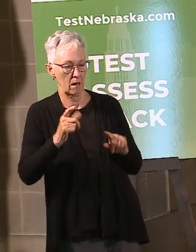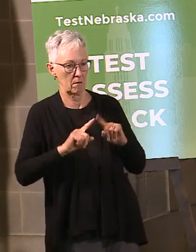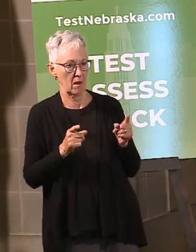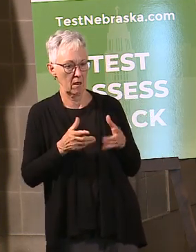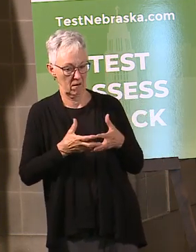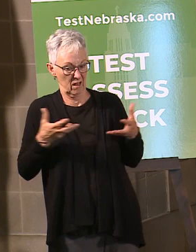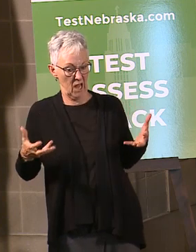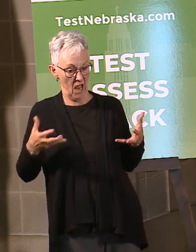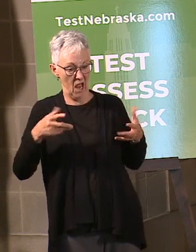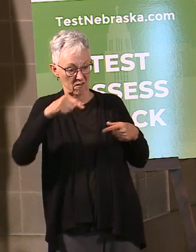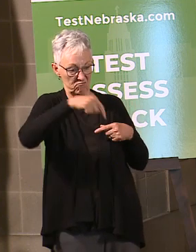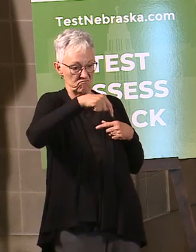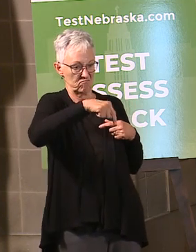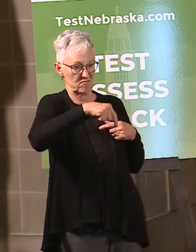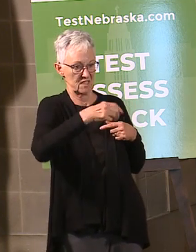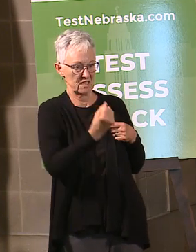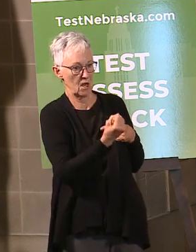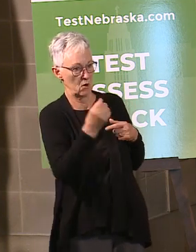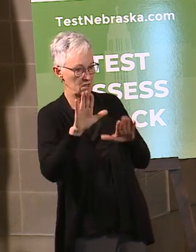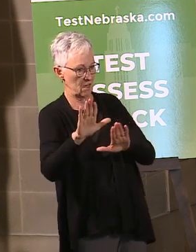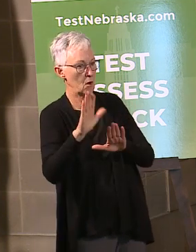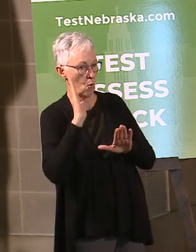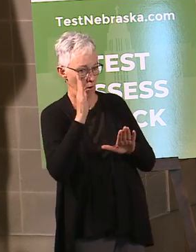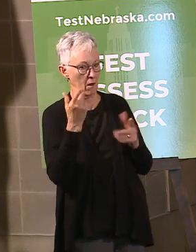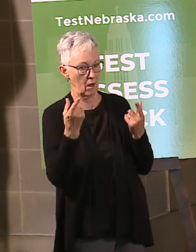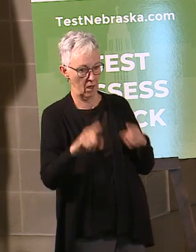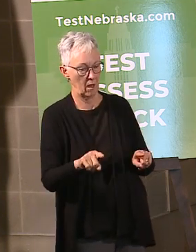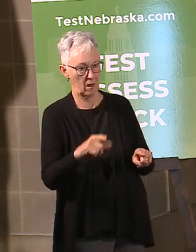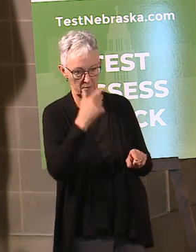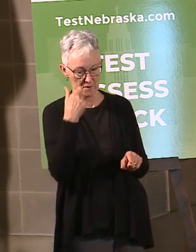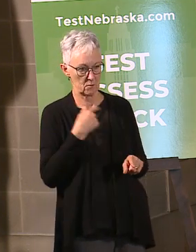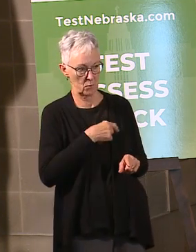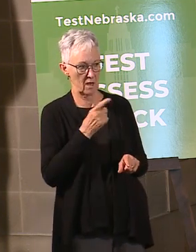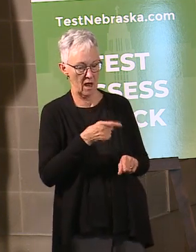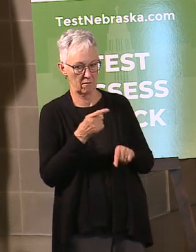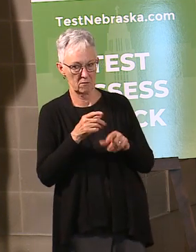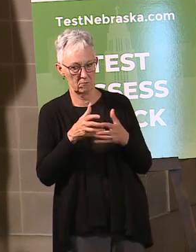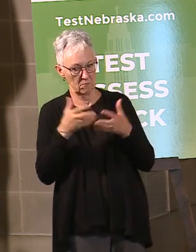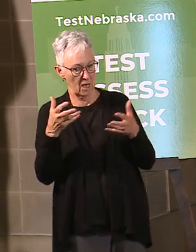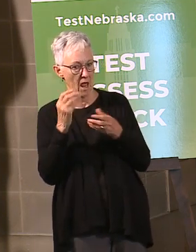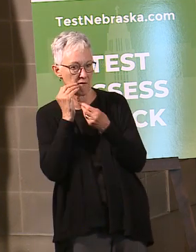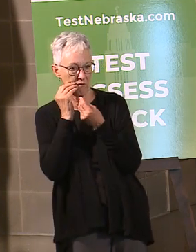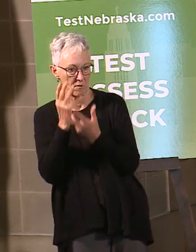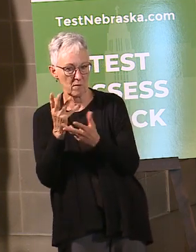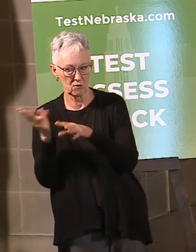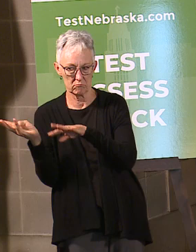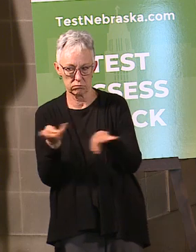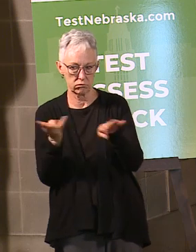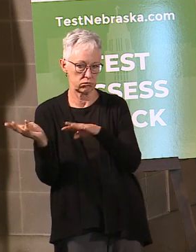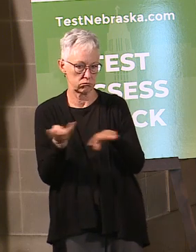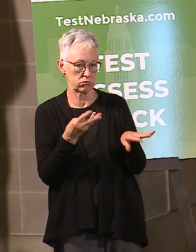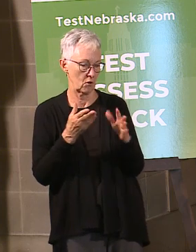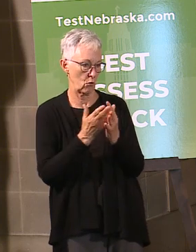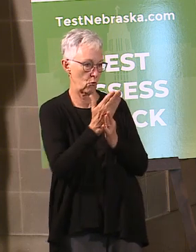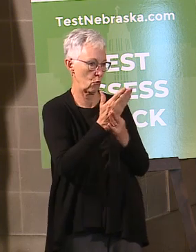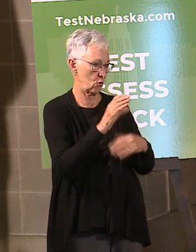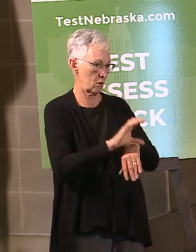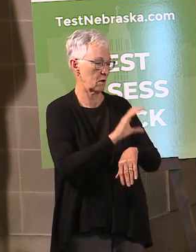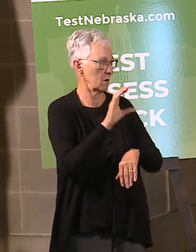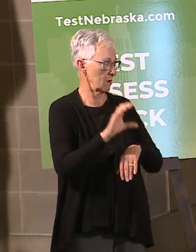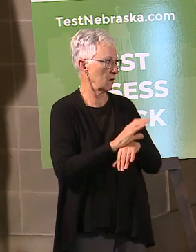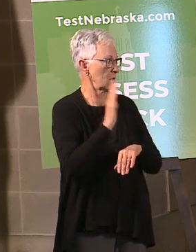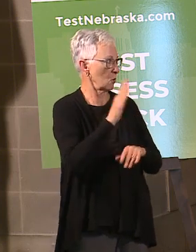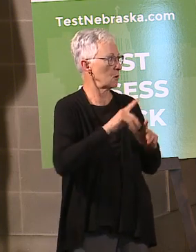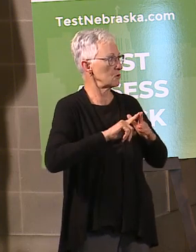back and run all the information through the data, and then we will start paying the big dollars